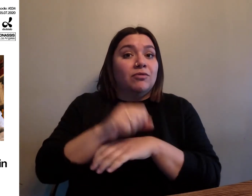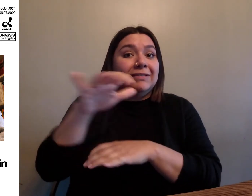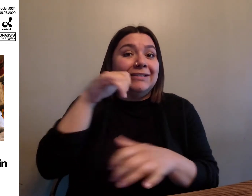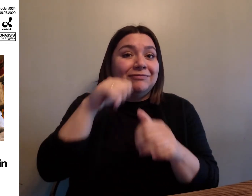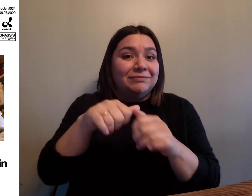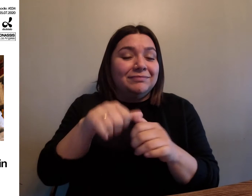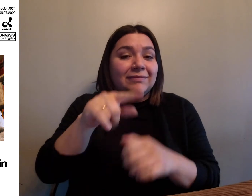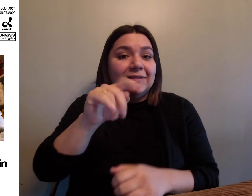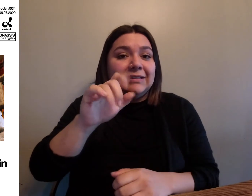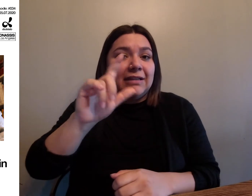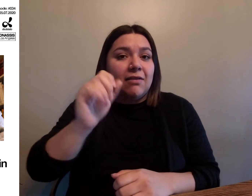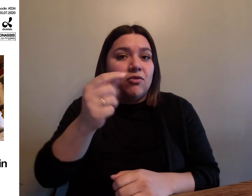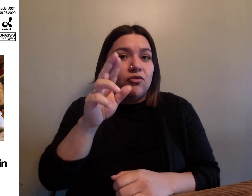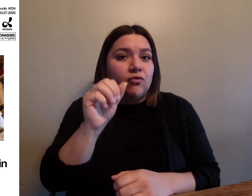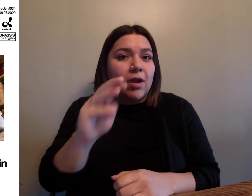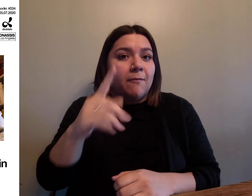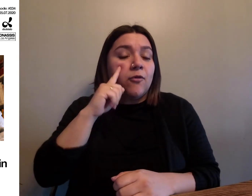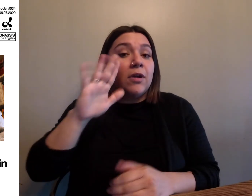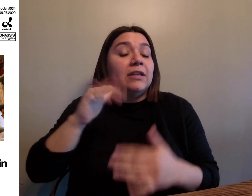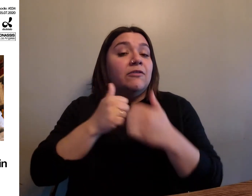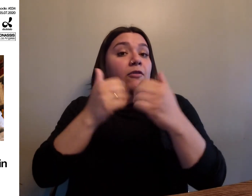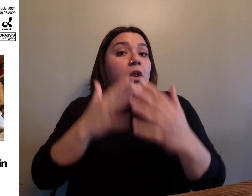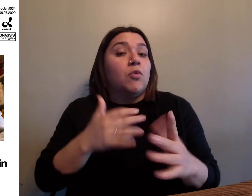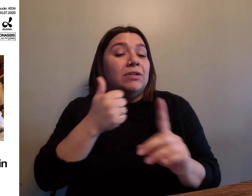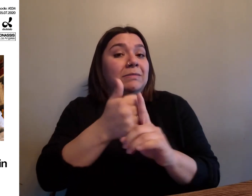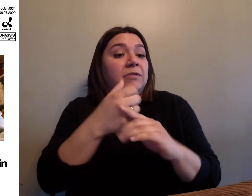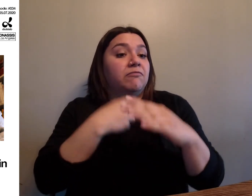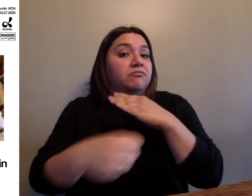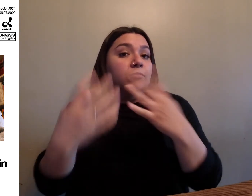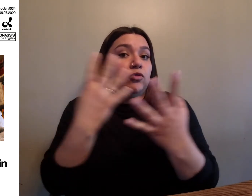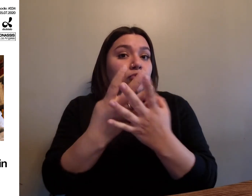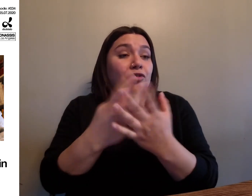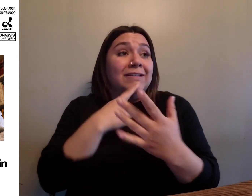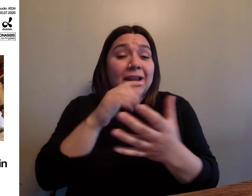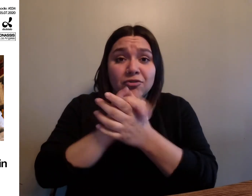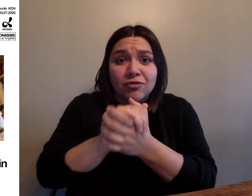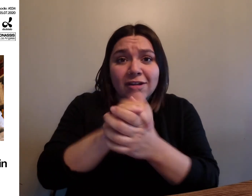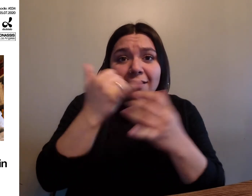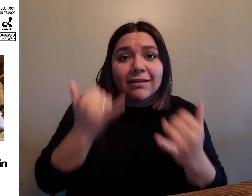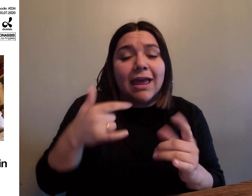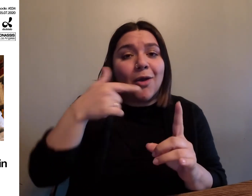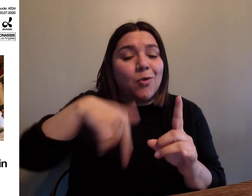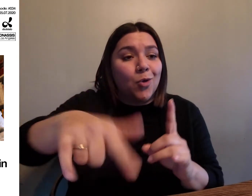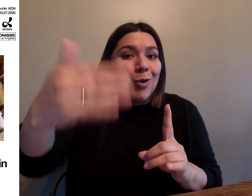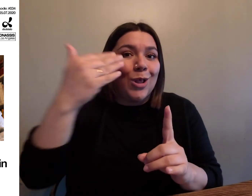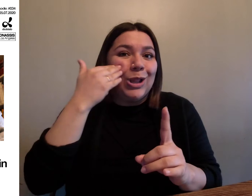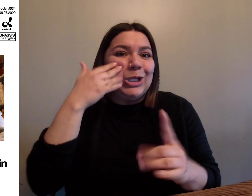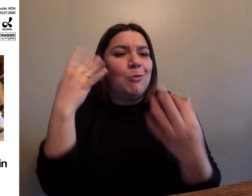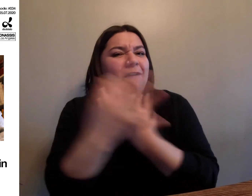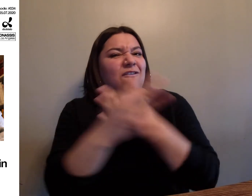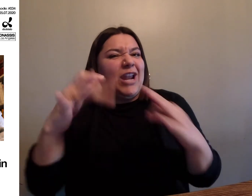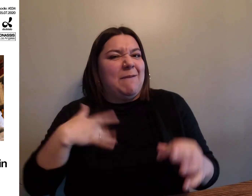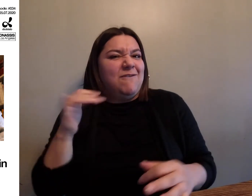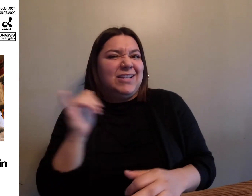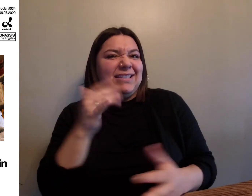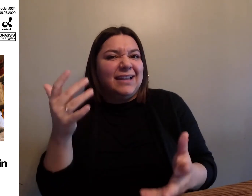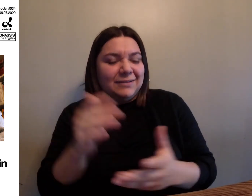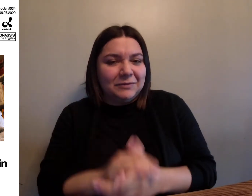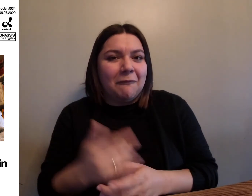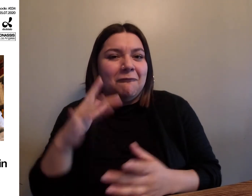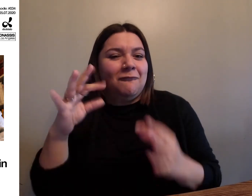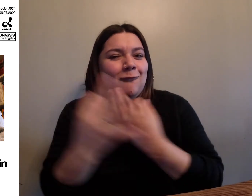to his followers who had been arrested and imprisoned. He said, congratulations, now you will know what freedom